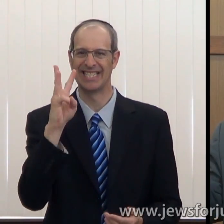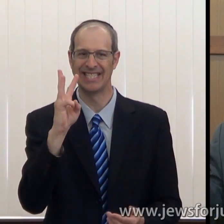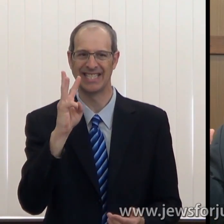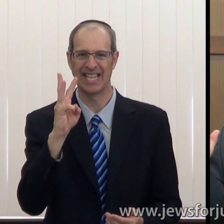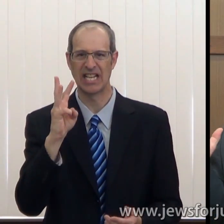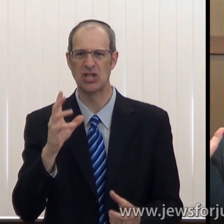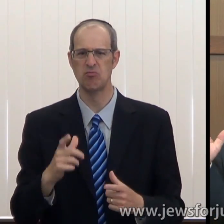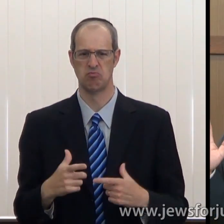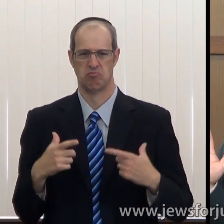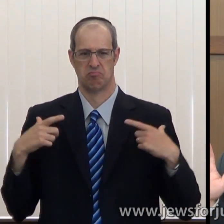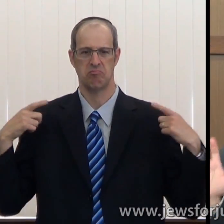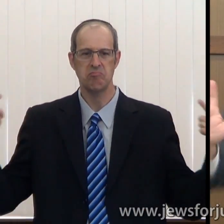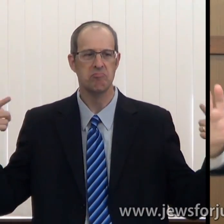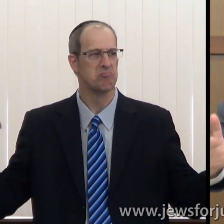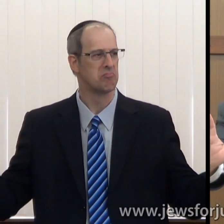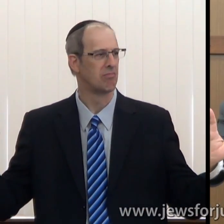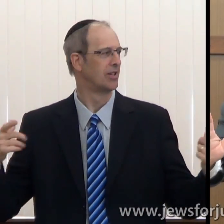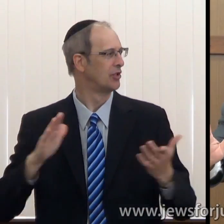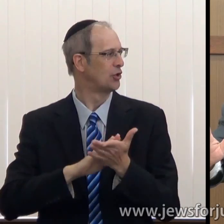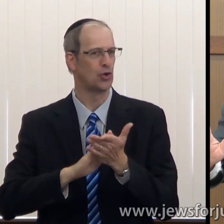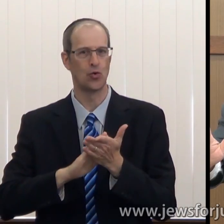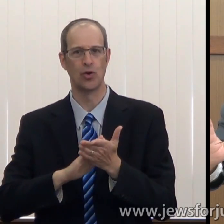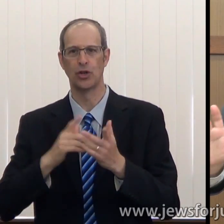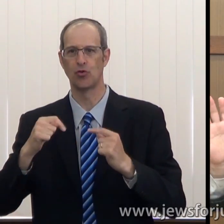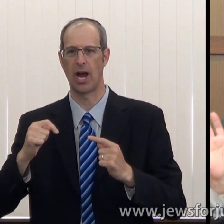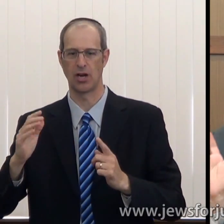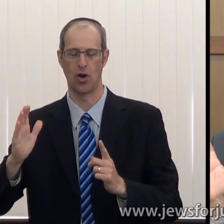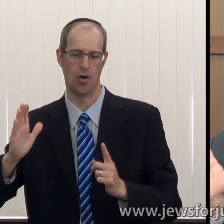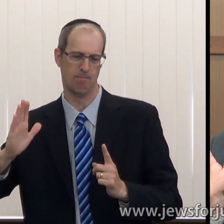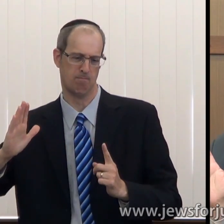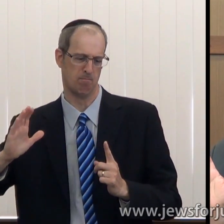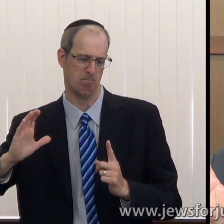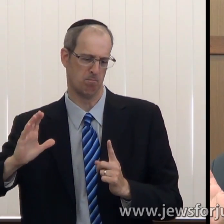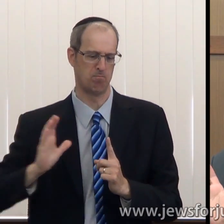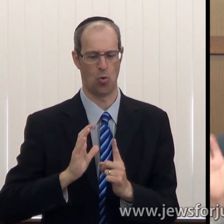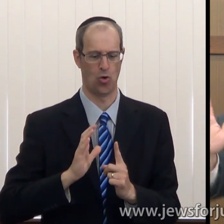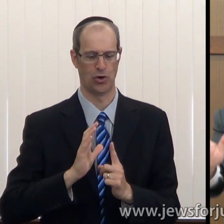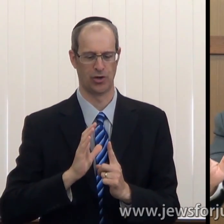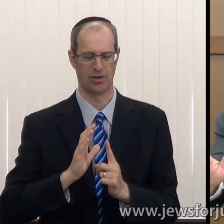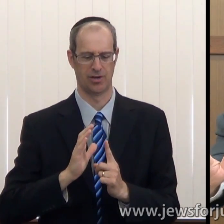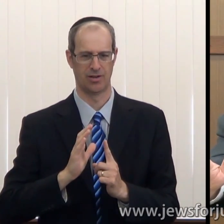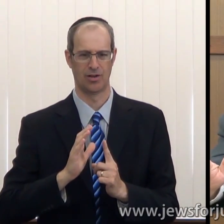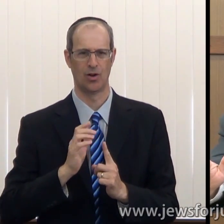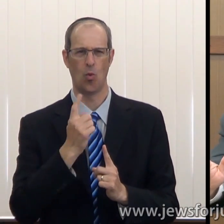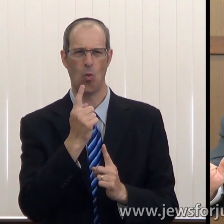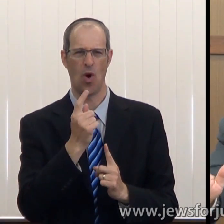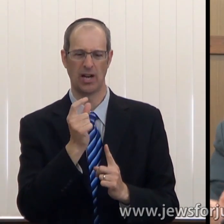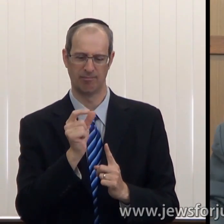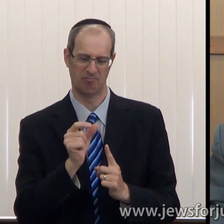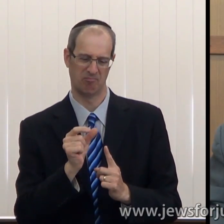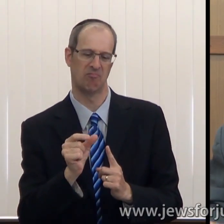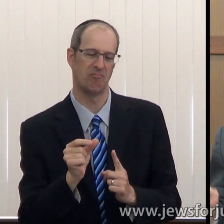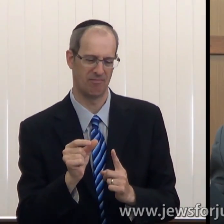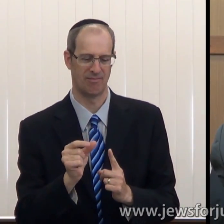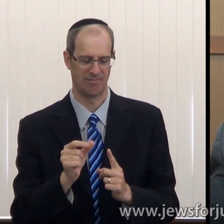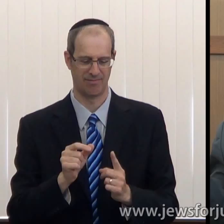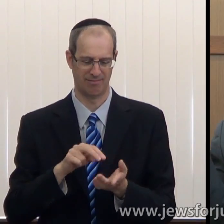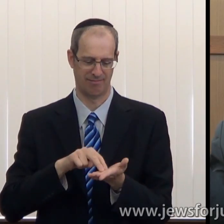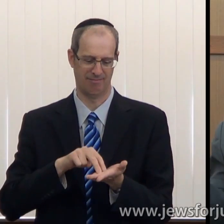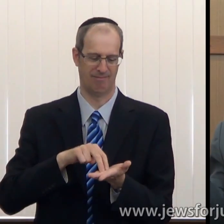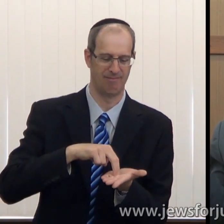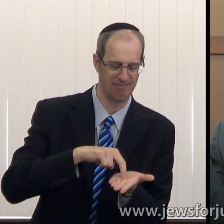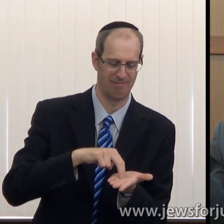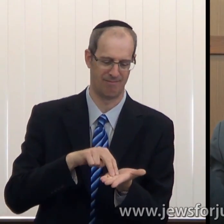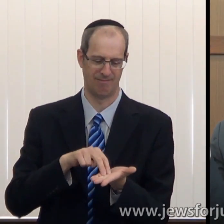school to try to push this student, to move him even an inch. And they were